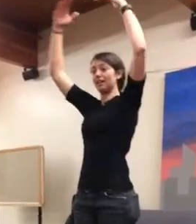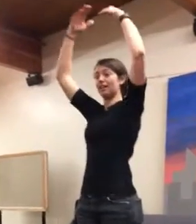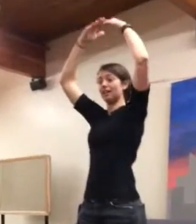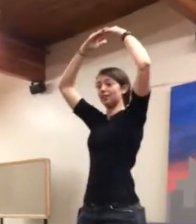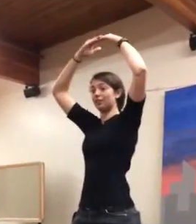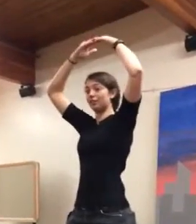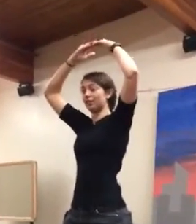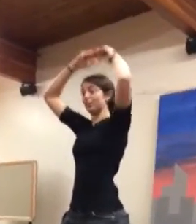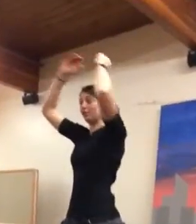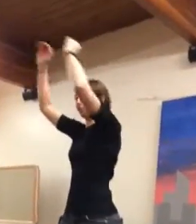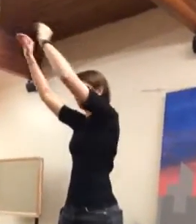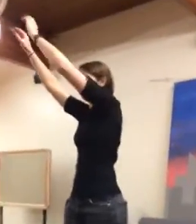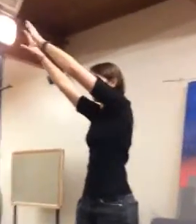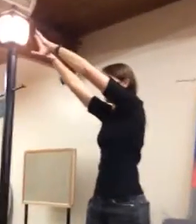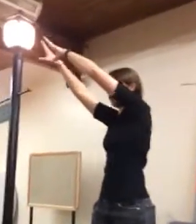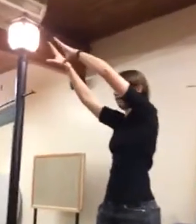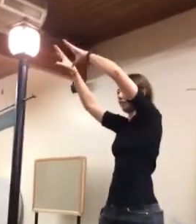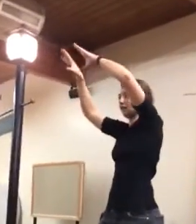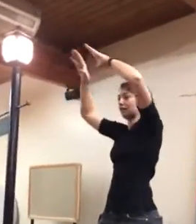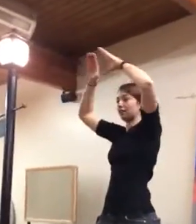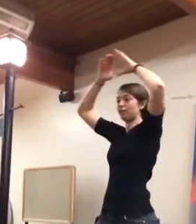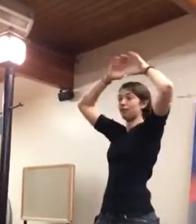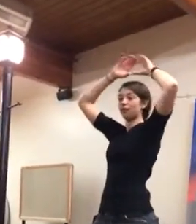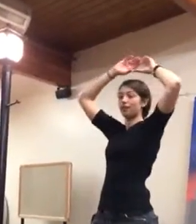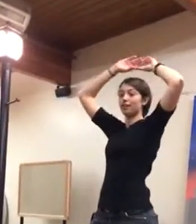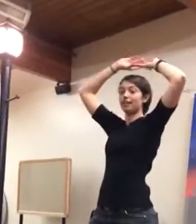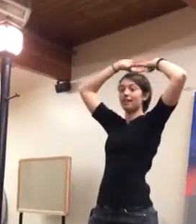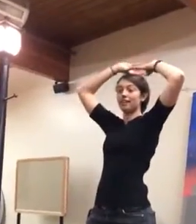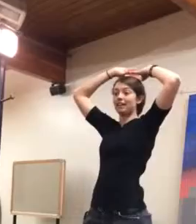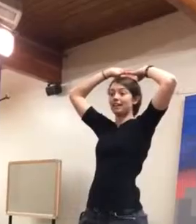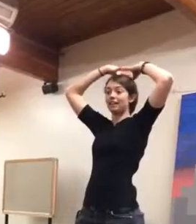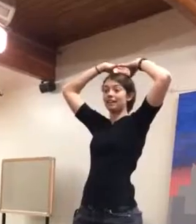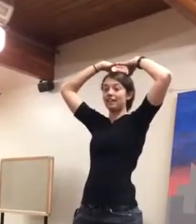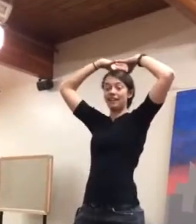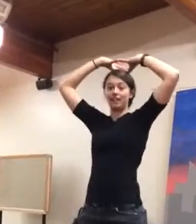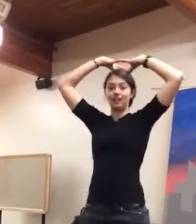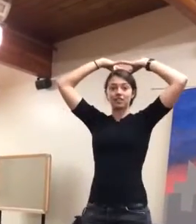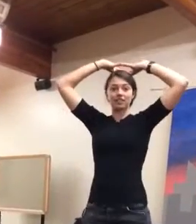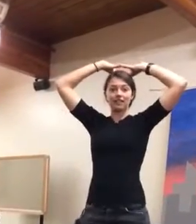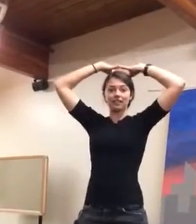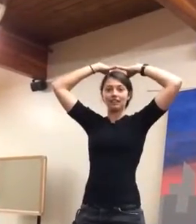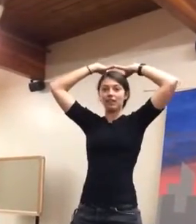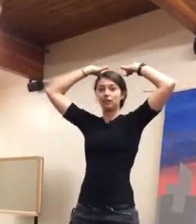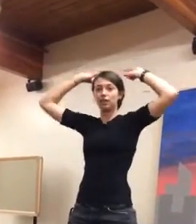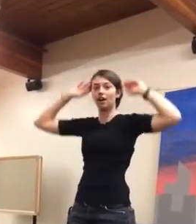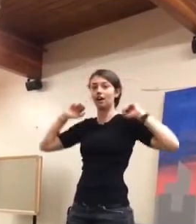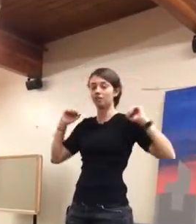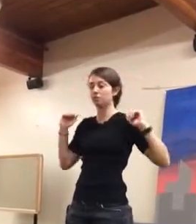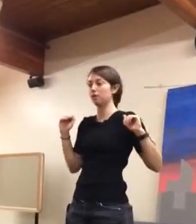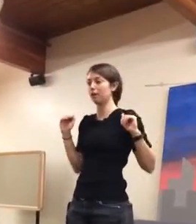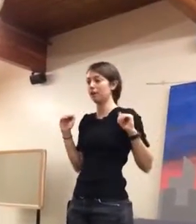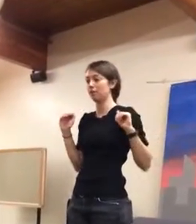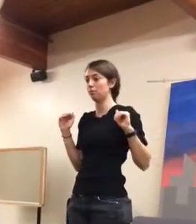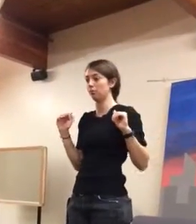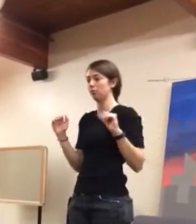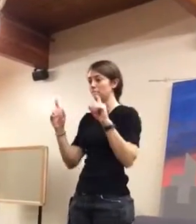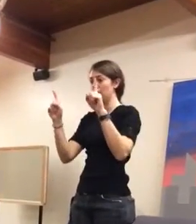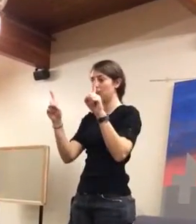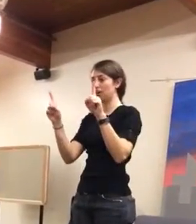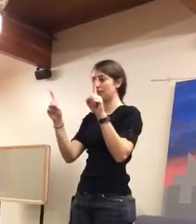Let earth receive her king. The next line, let every heart prepare him room. We're going to